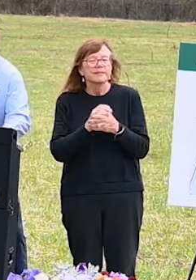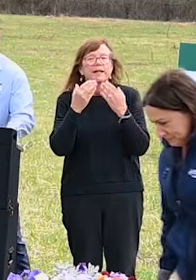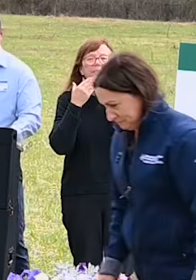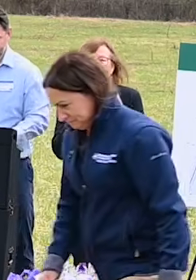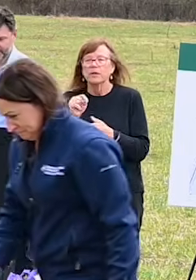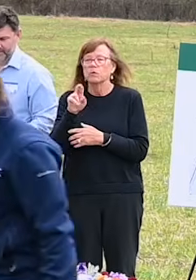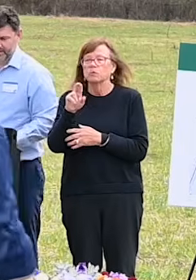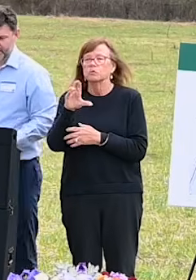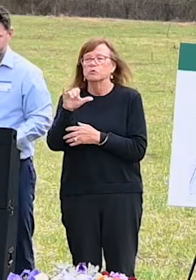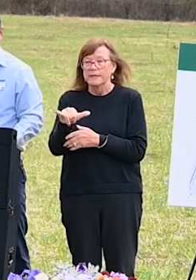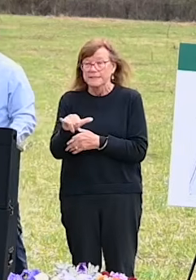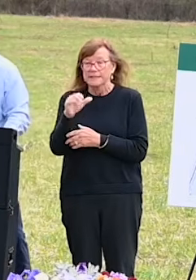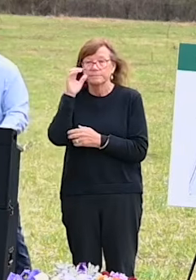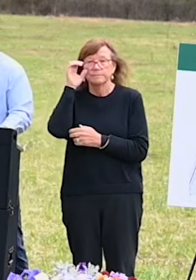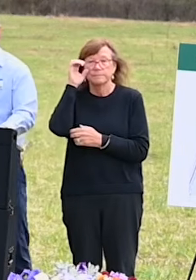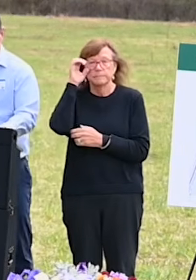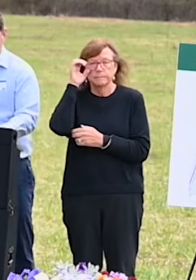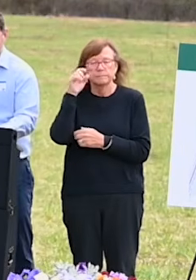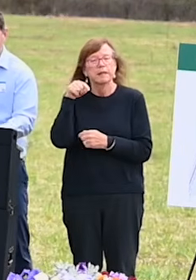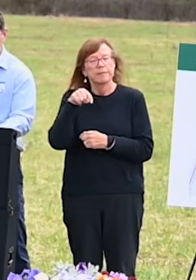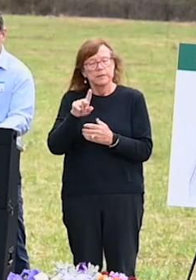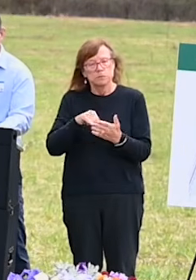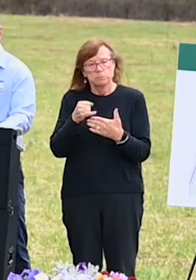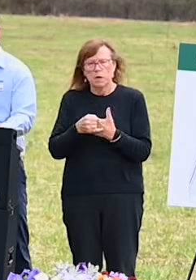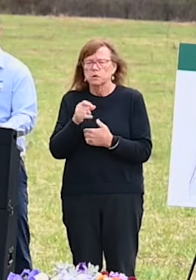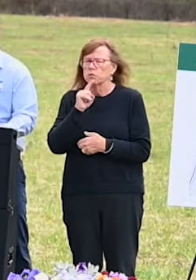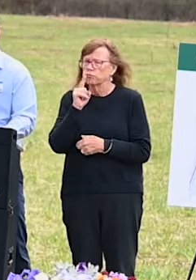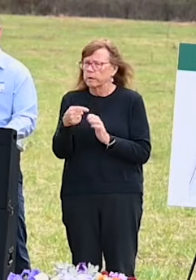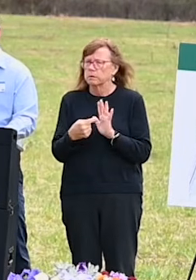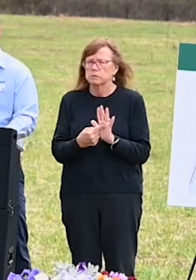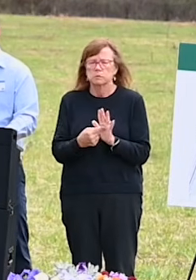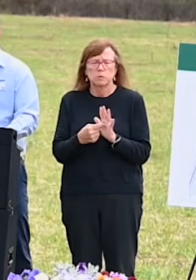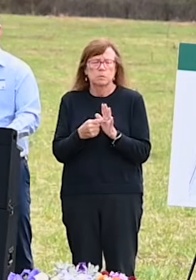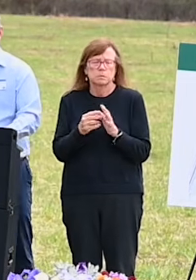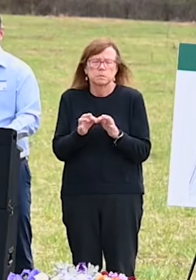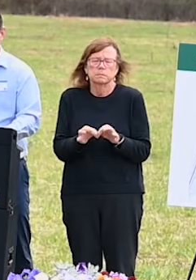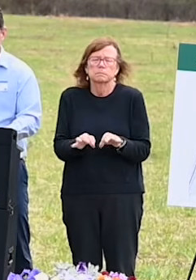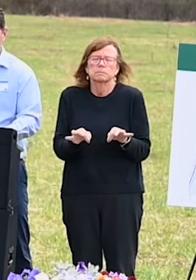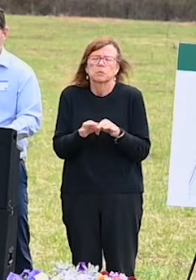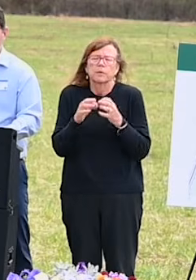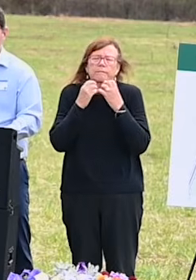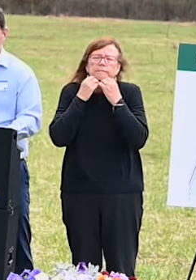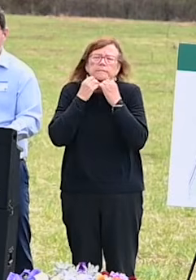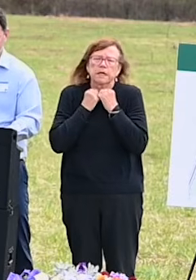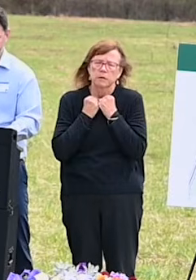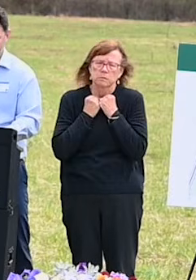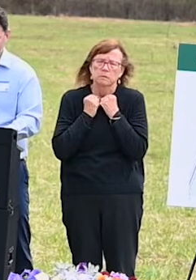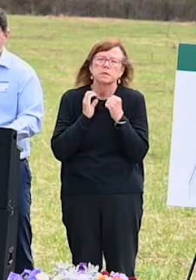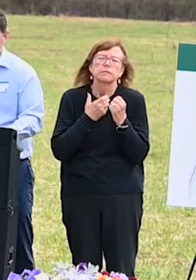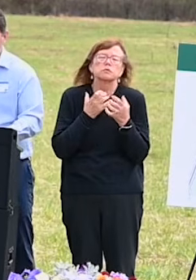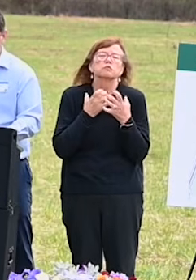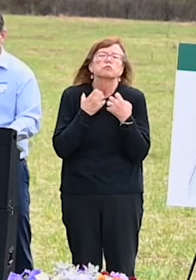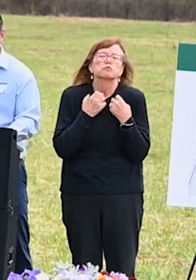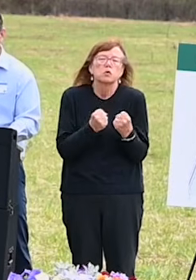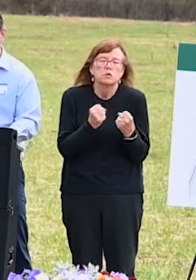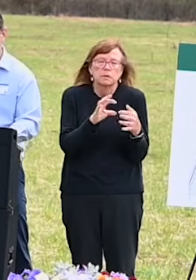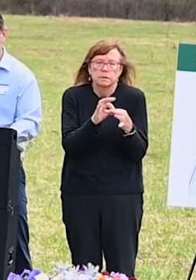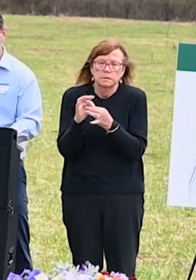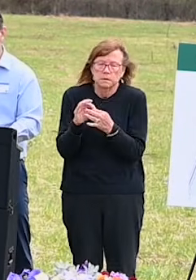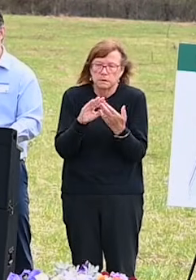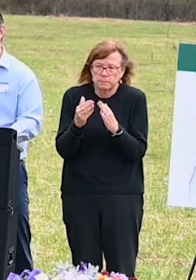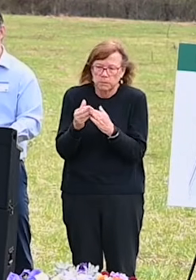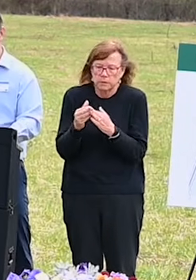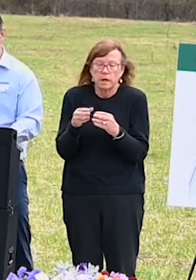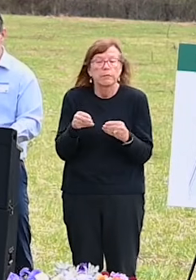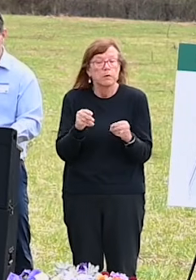Thank you, Tracy. This project truly reflects the core values of a strong and connected community. These gardens will support the well-being